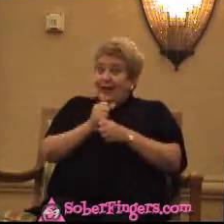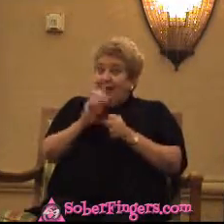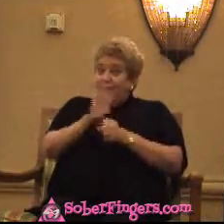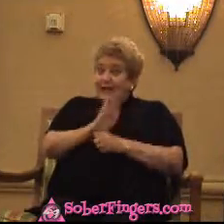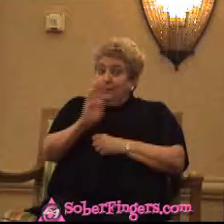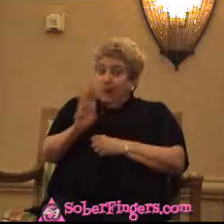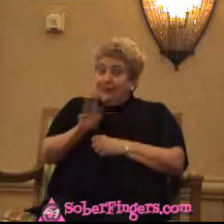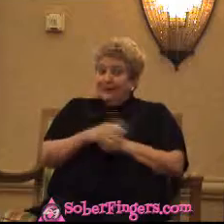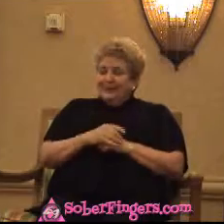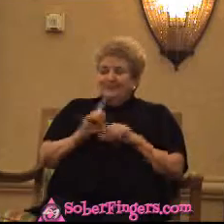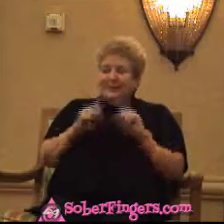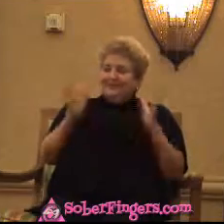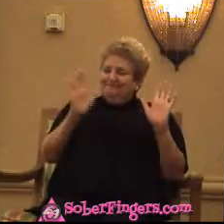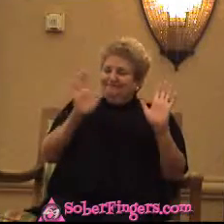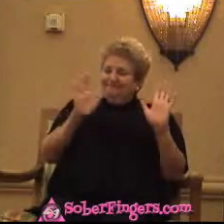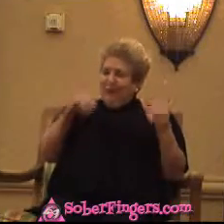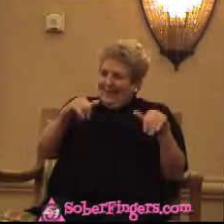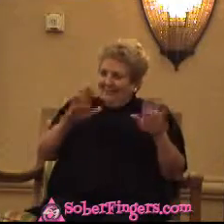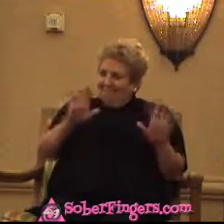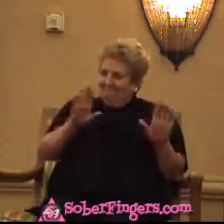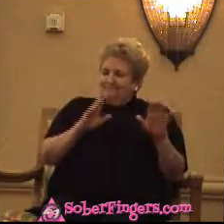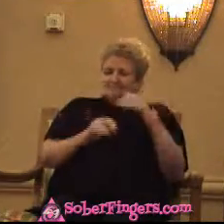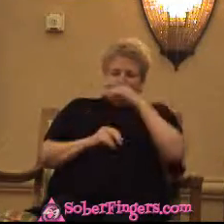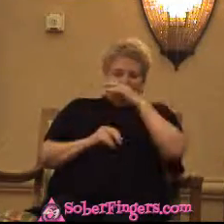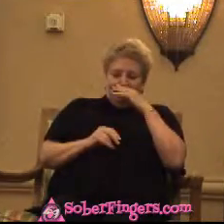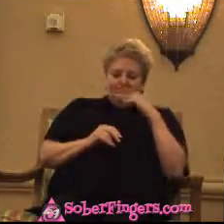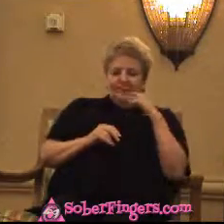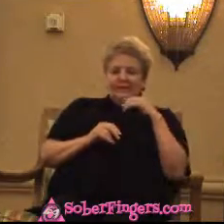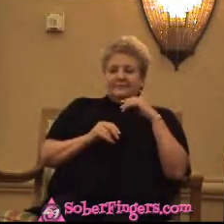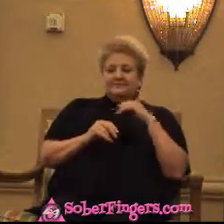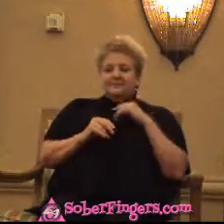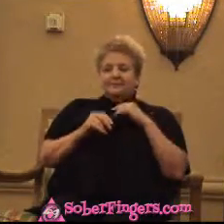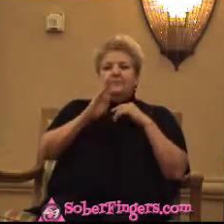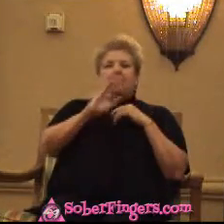And I've been doing it ever since. But anyway, this guy took me under his wing, and there's one thing I